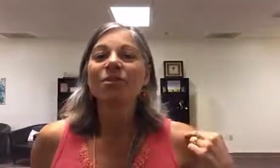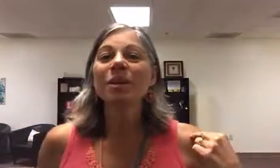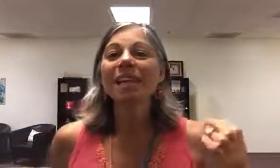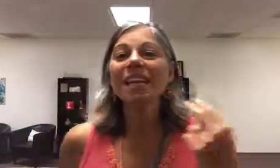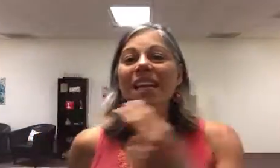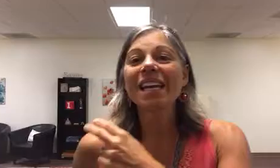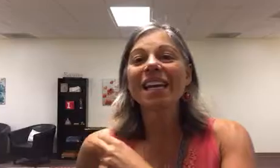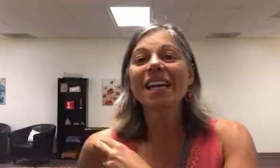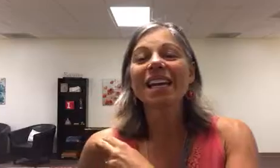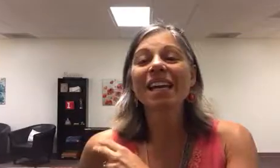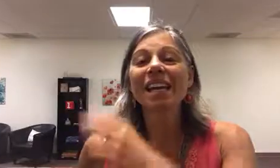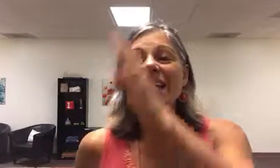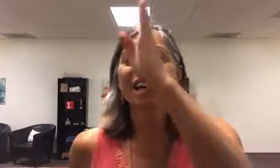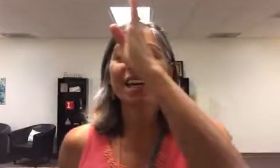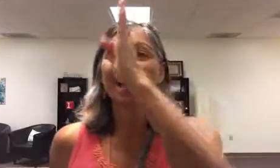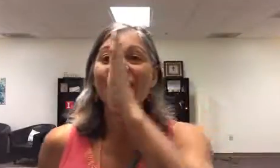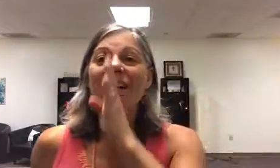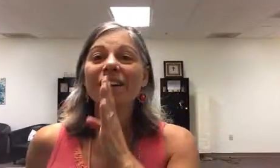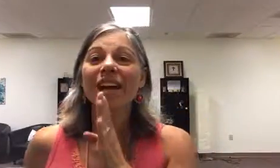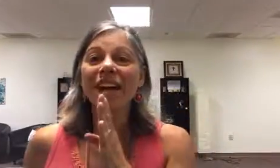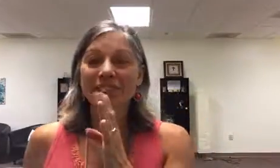We are God's